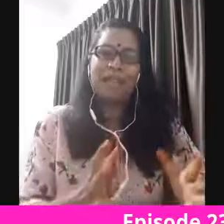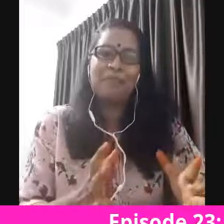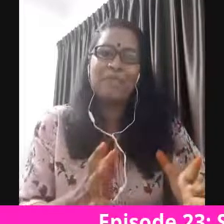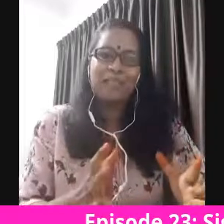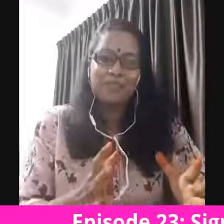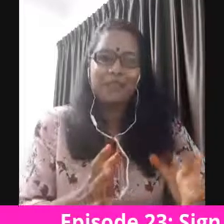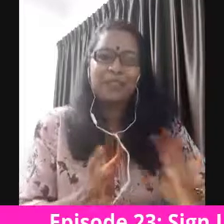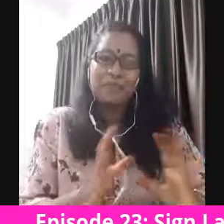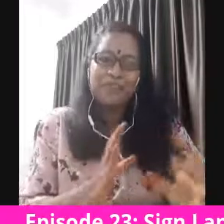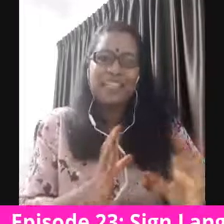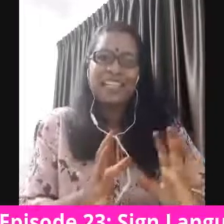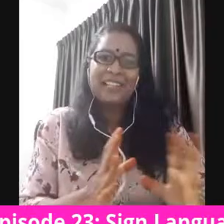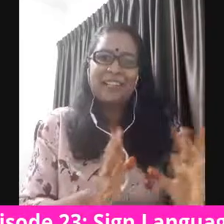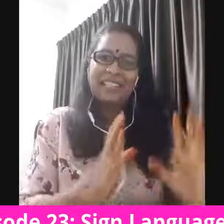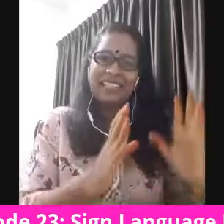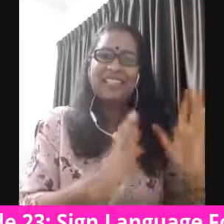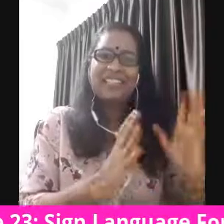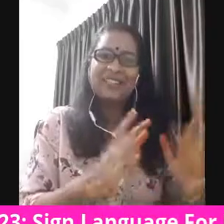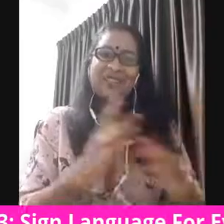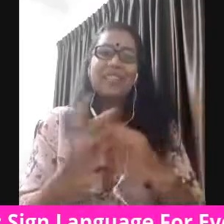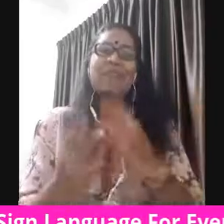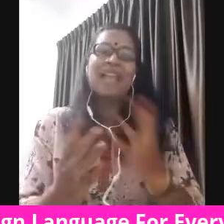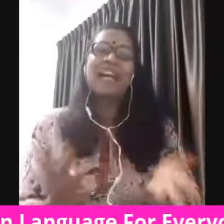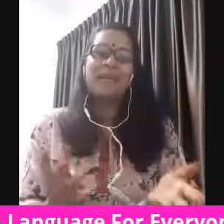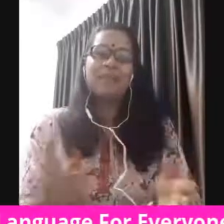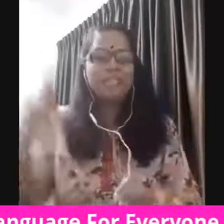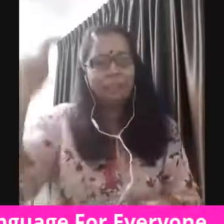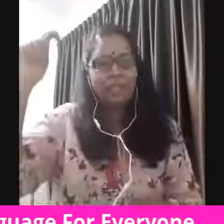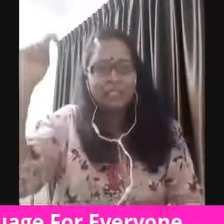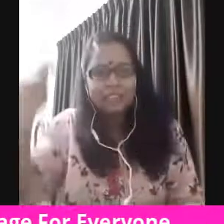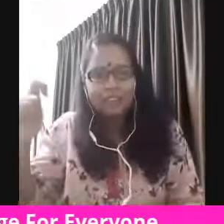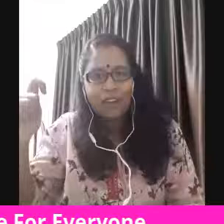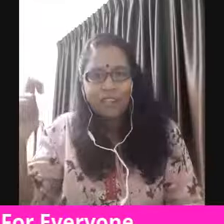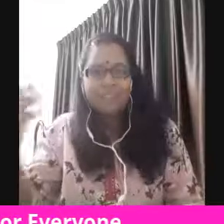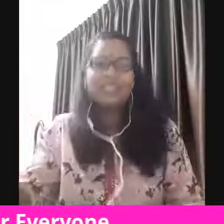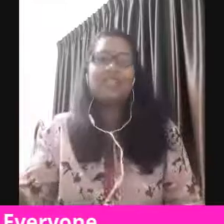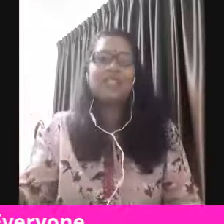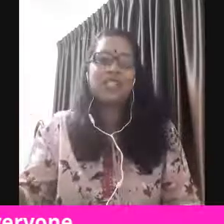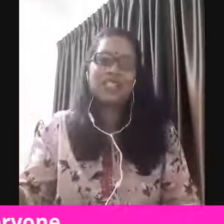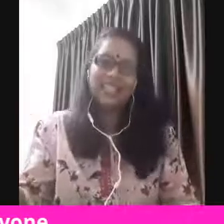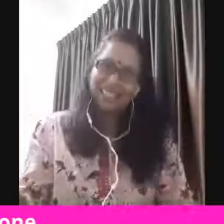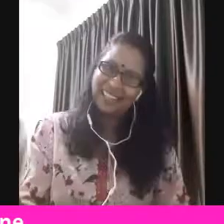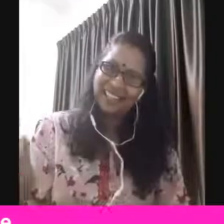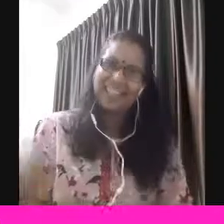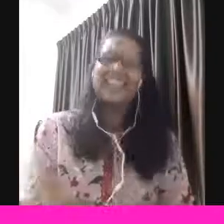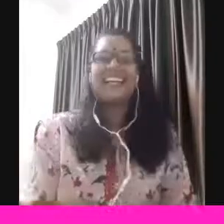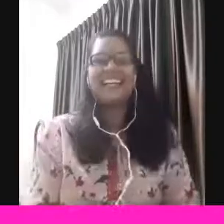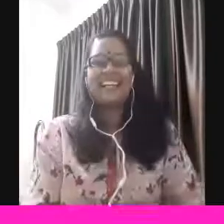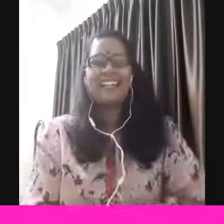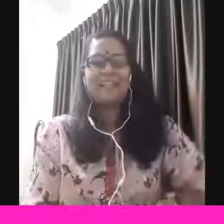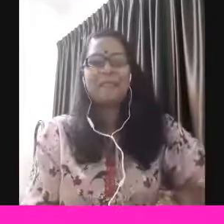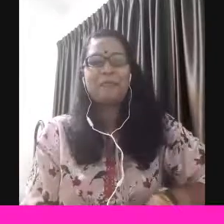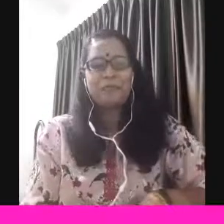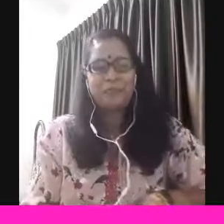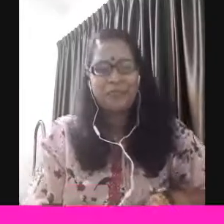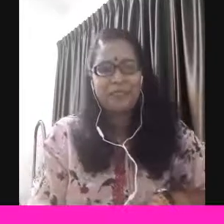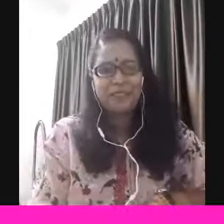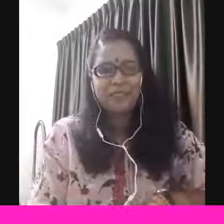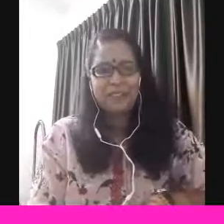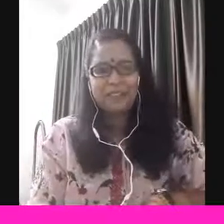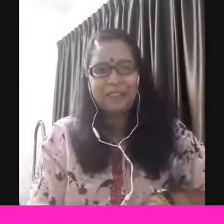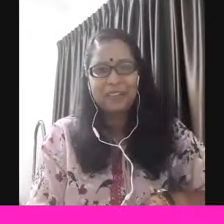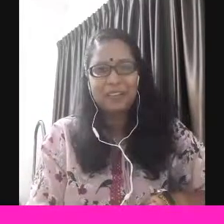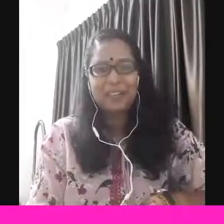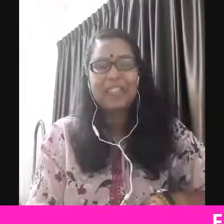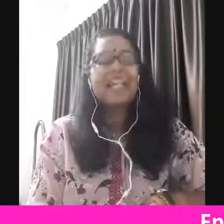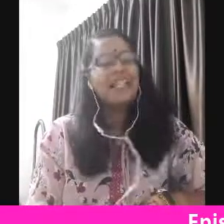for them. So they Uh-huh. mostly like to use the BIM. Simple, toilet, finish. Okay. So as long as So